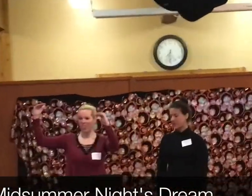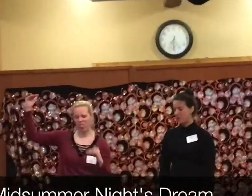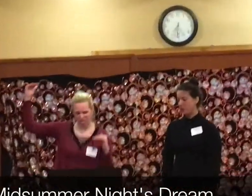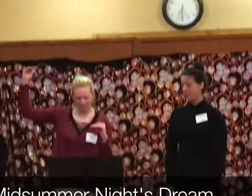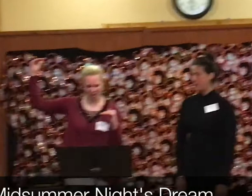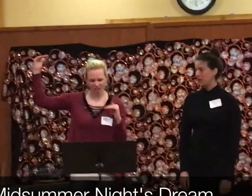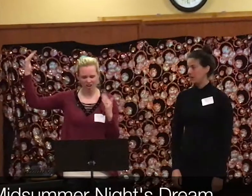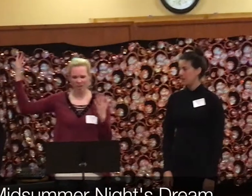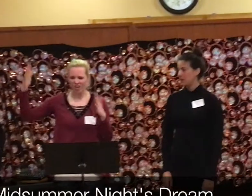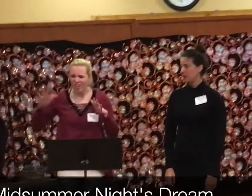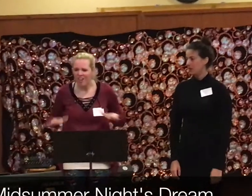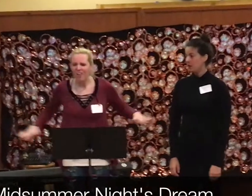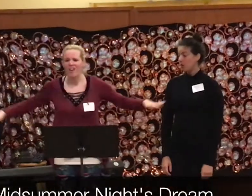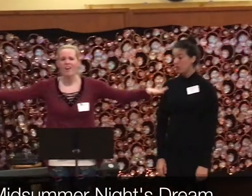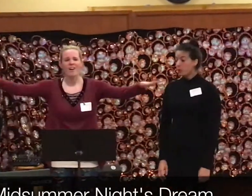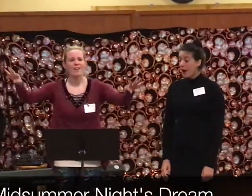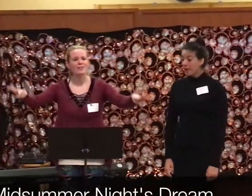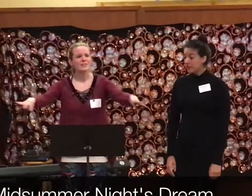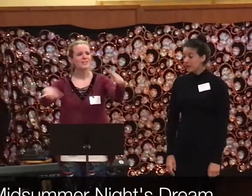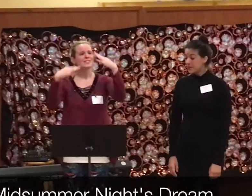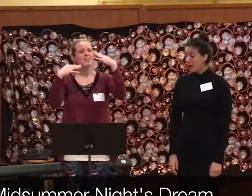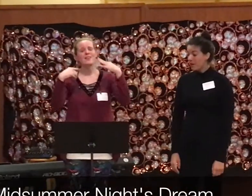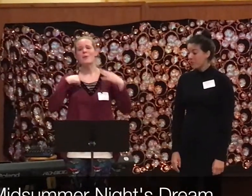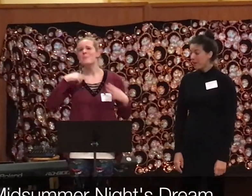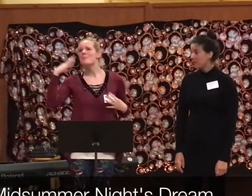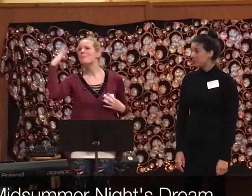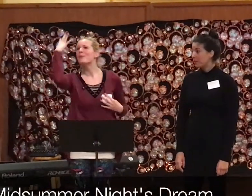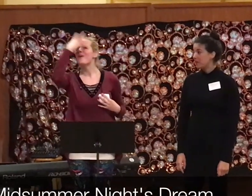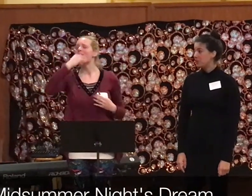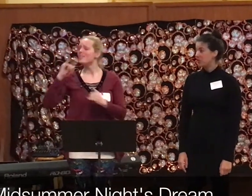our son can be. Through Athens, I am not as fair as she.